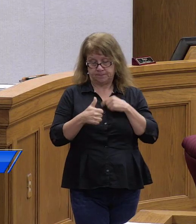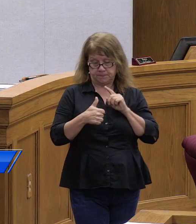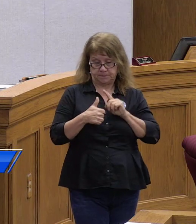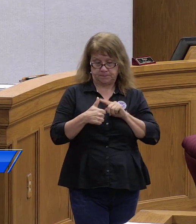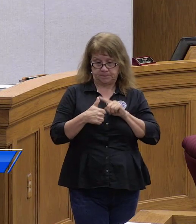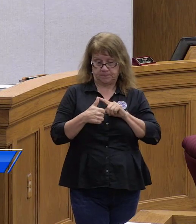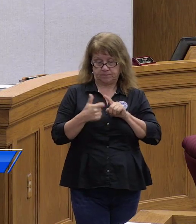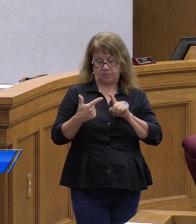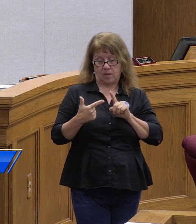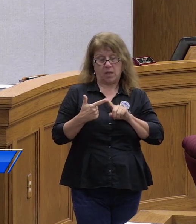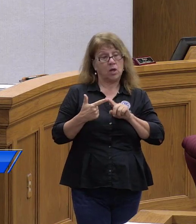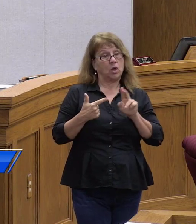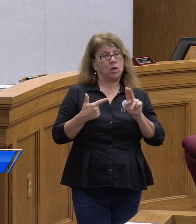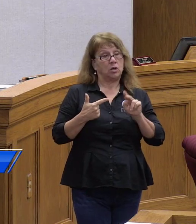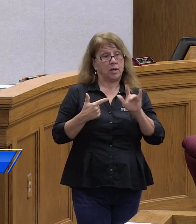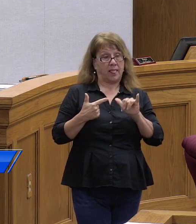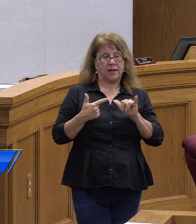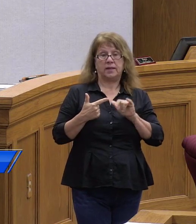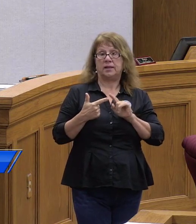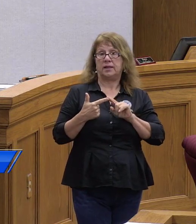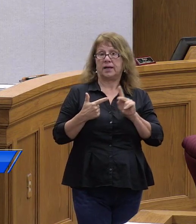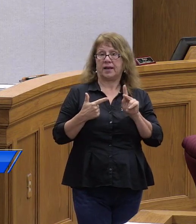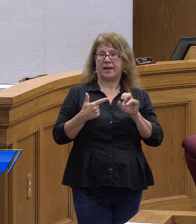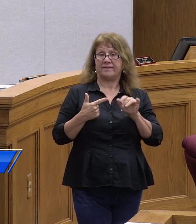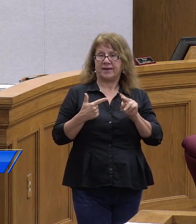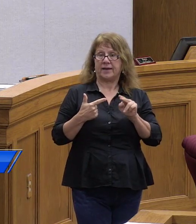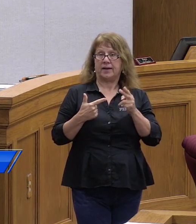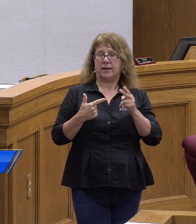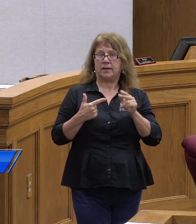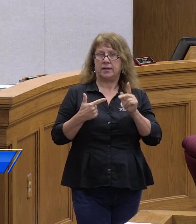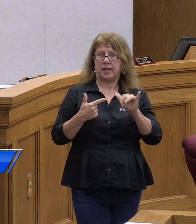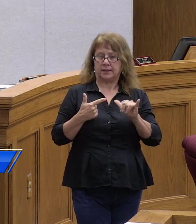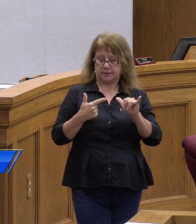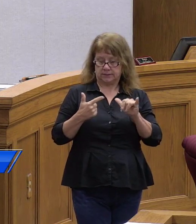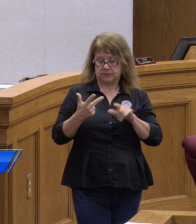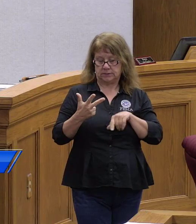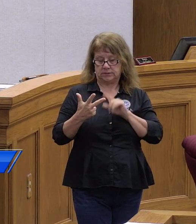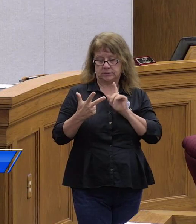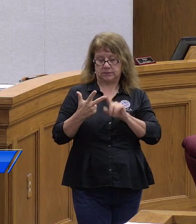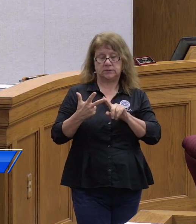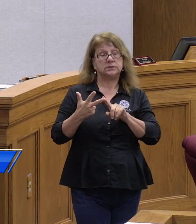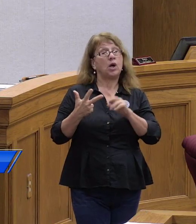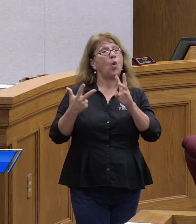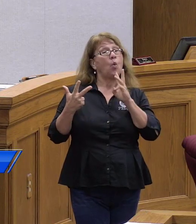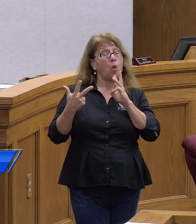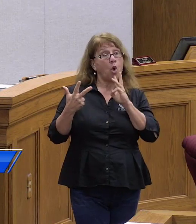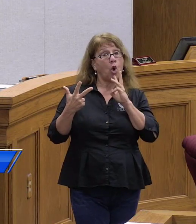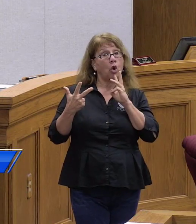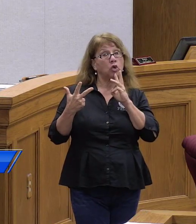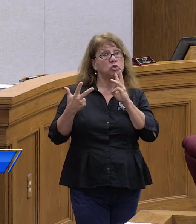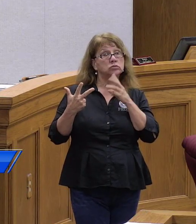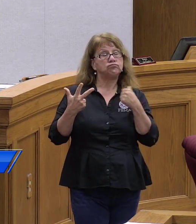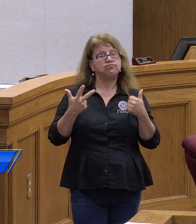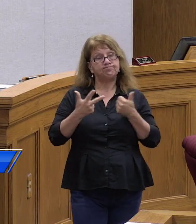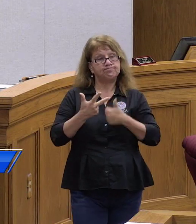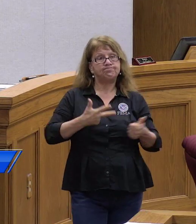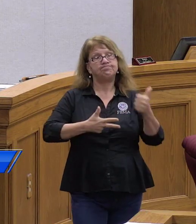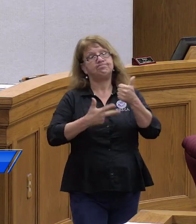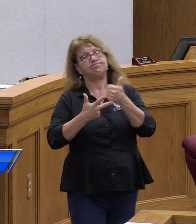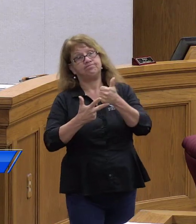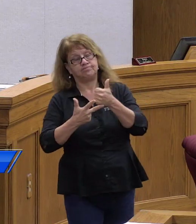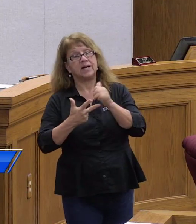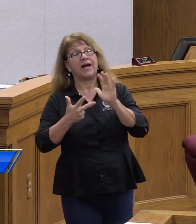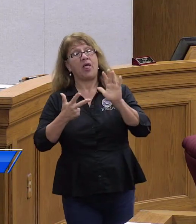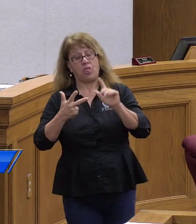our Utilities Division, Kevin Heisey, Charles Guillory, the Water Superintendent, and their